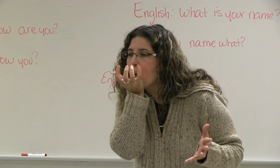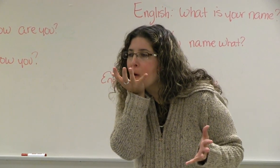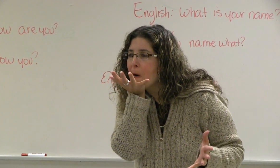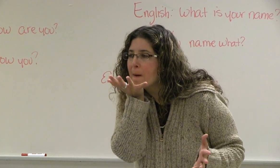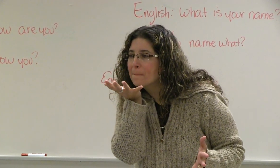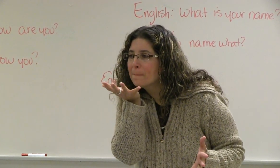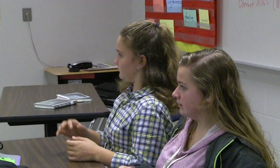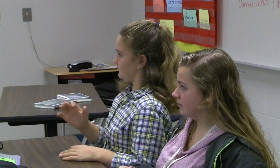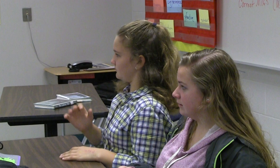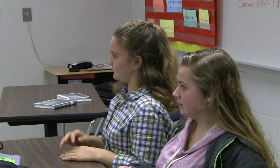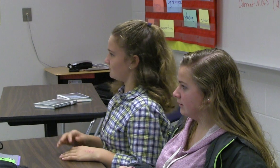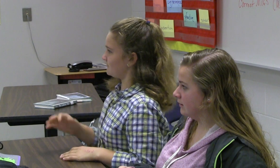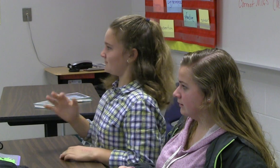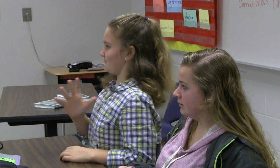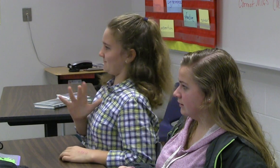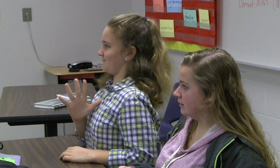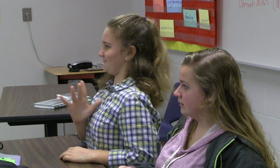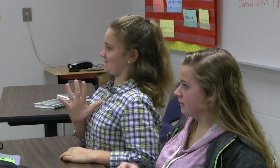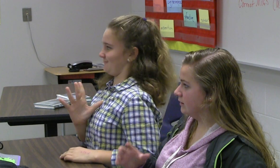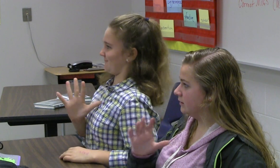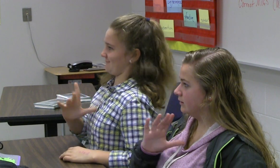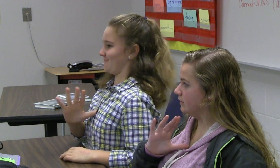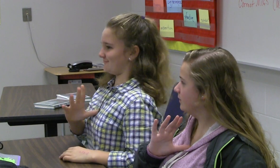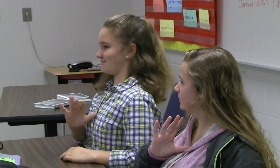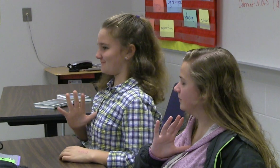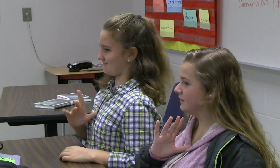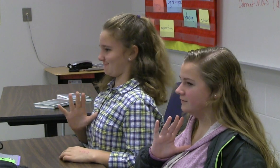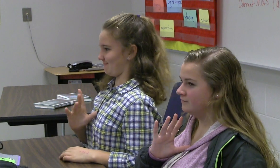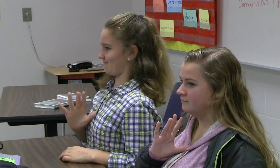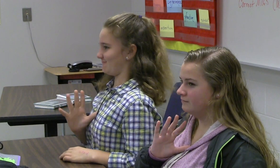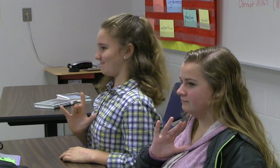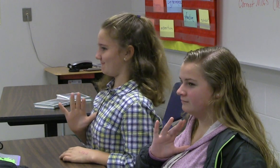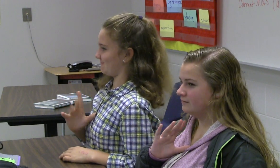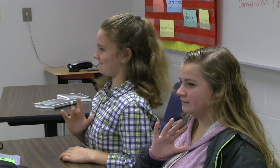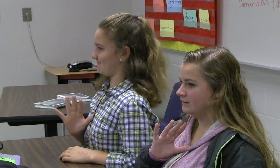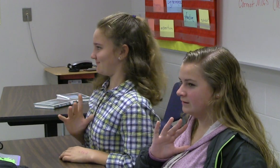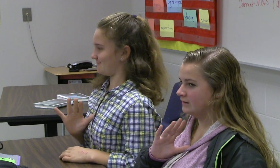fancy,